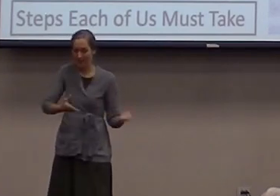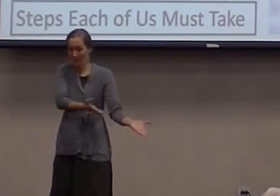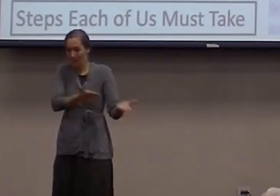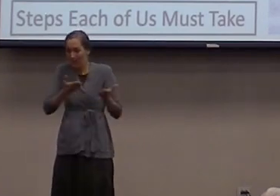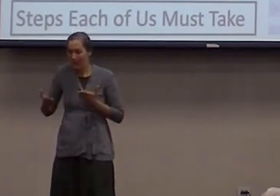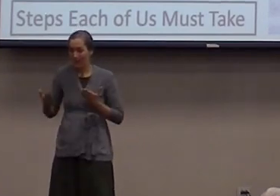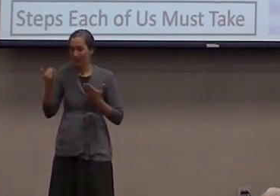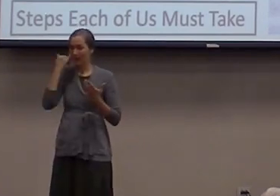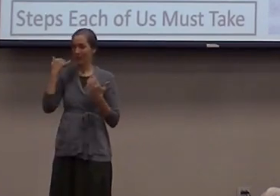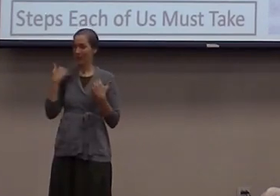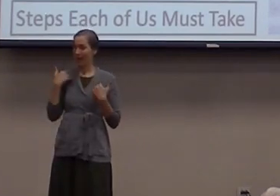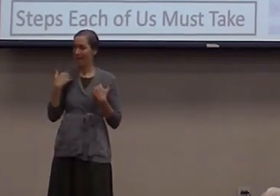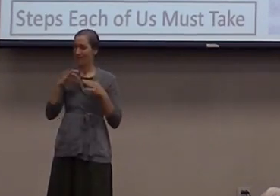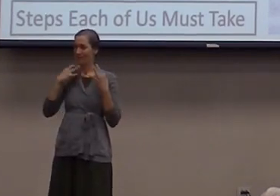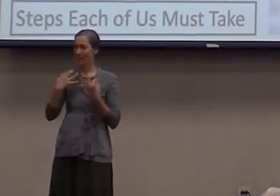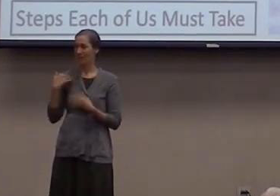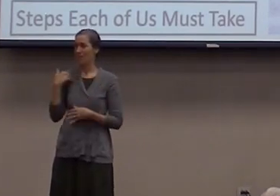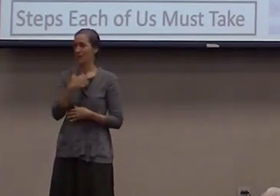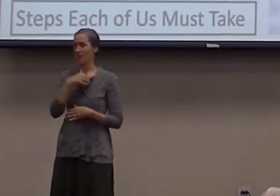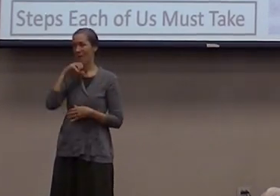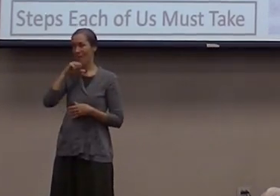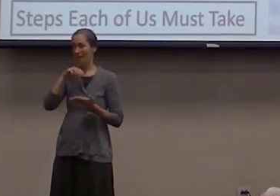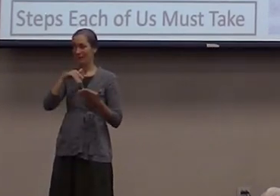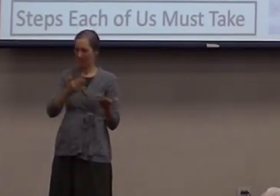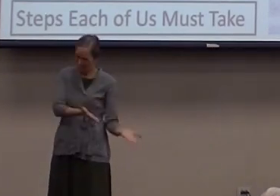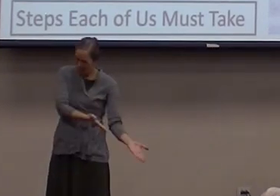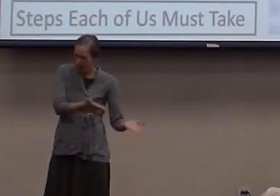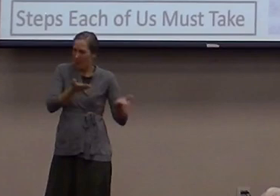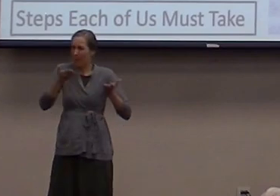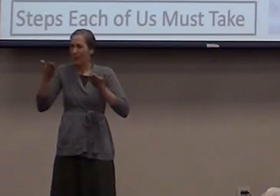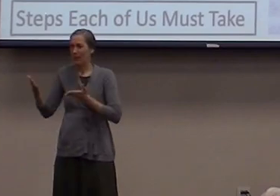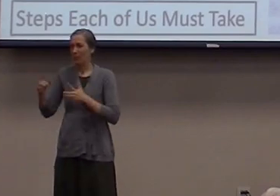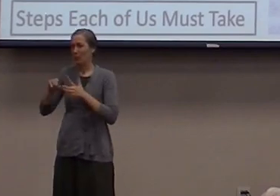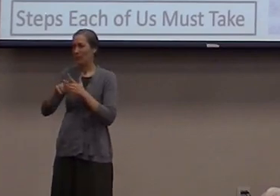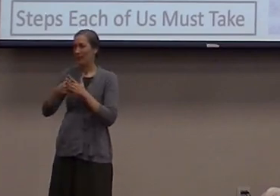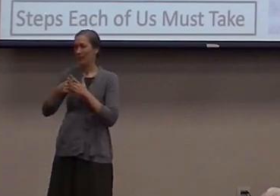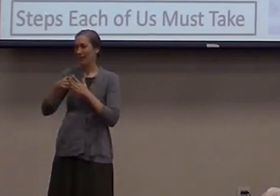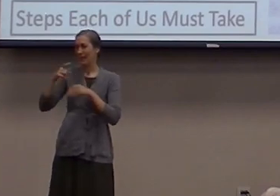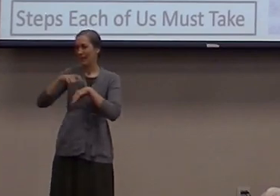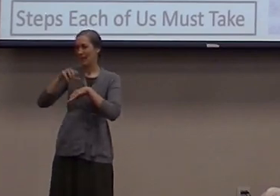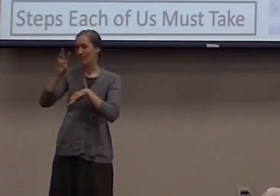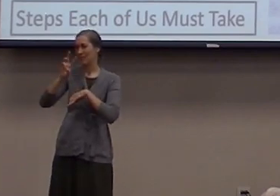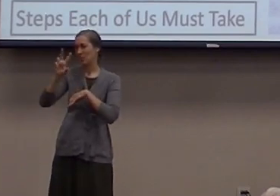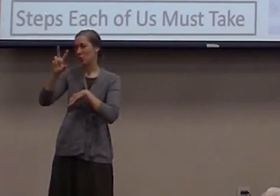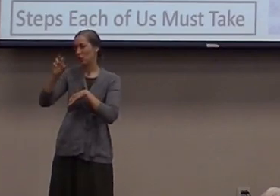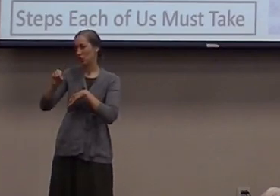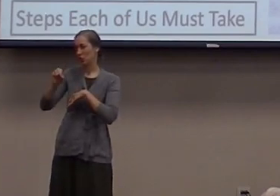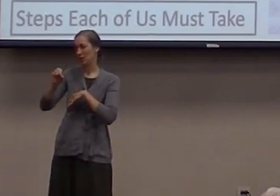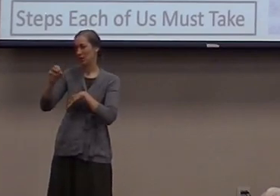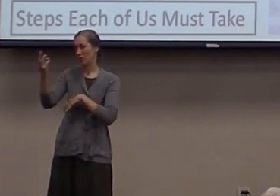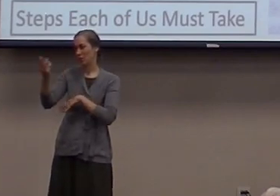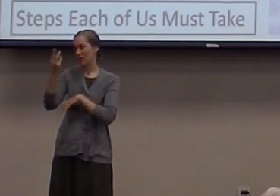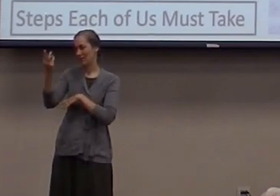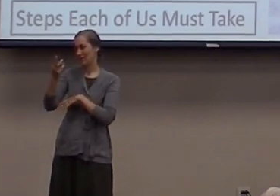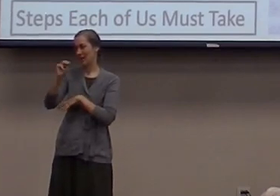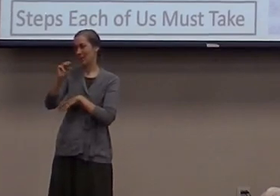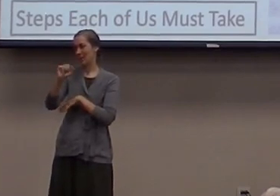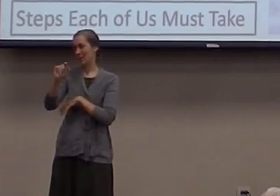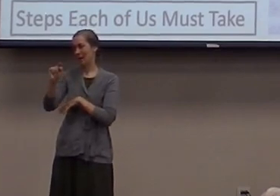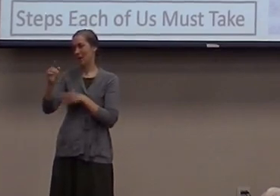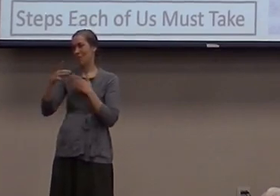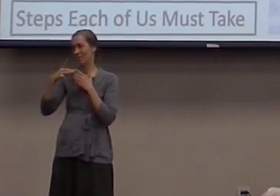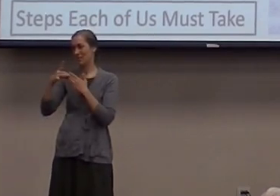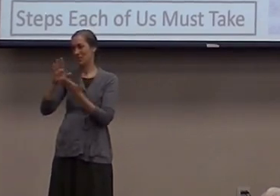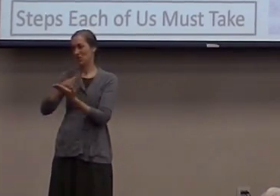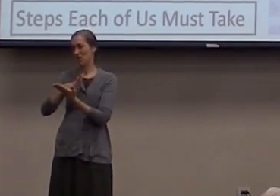them. We'll start at 6:30 p.m. on Wednesday with Matt leading us in songs, and then we'll continue